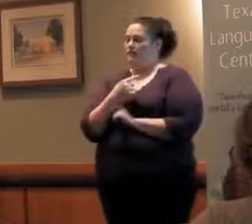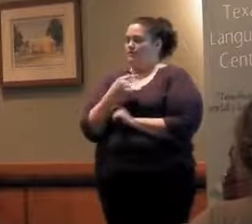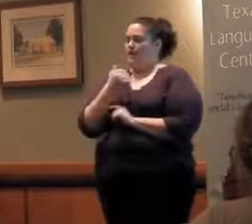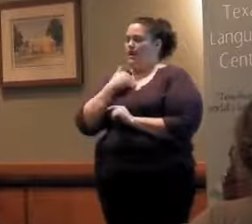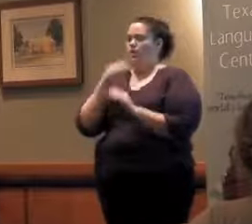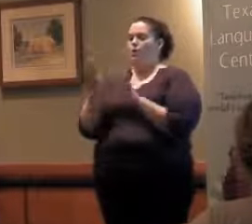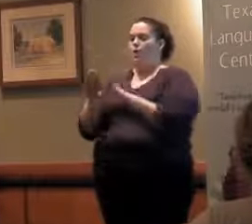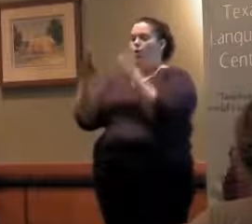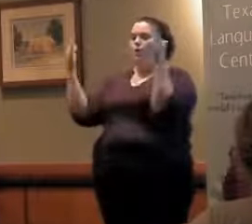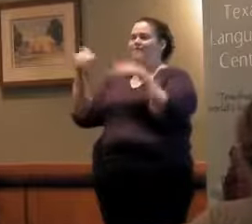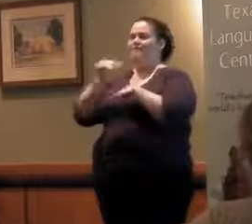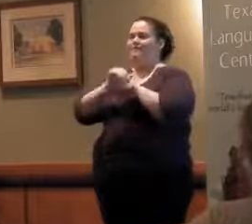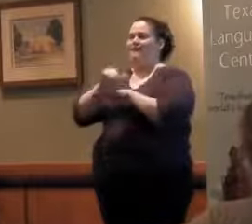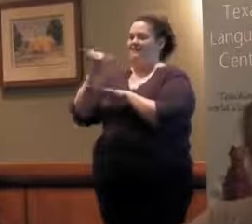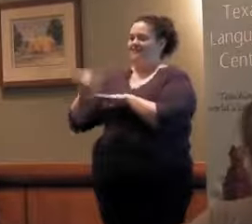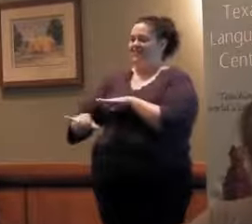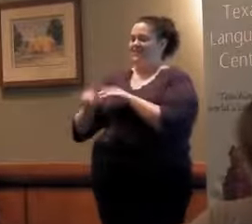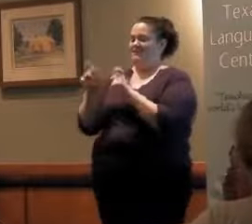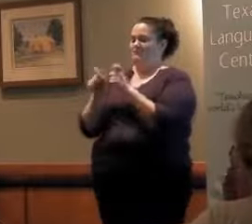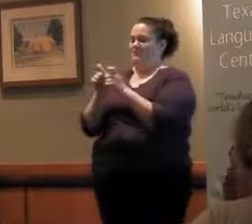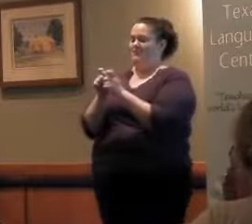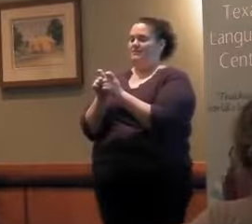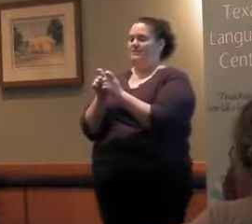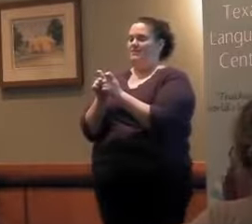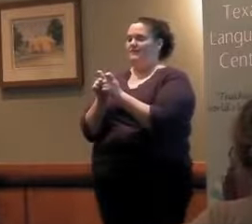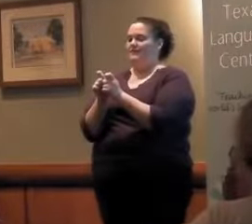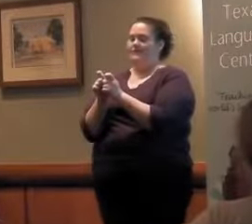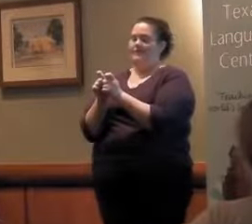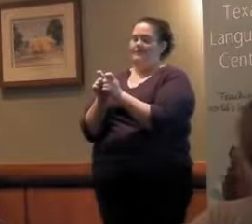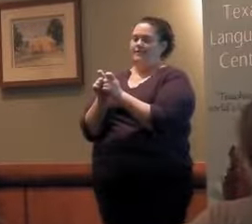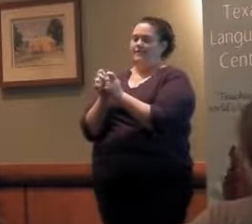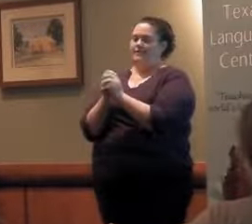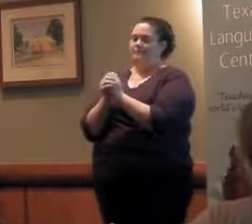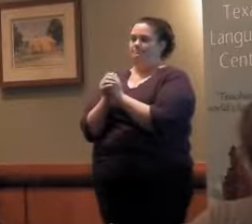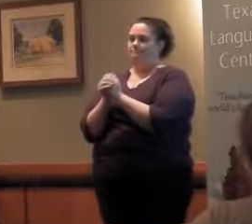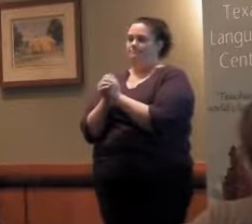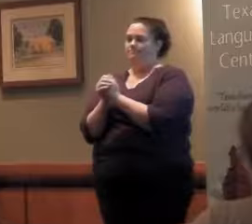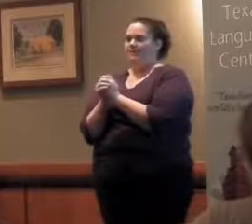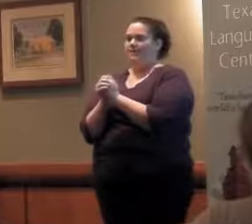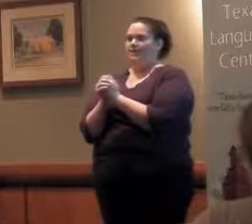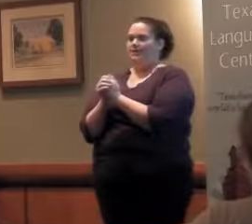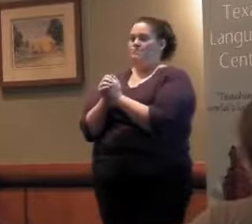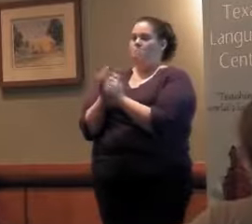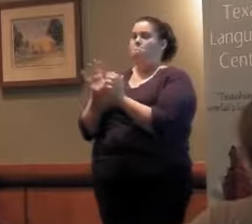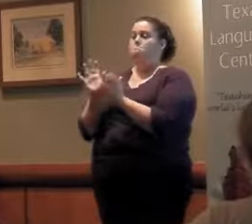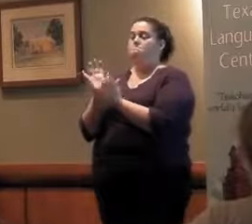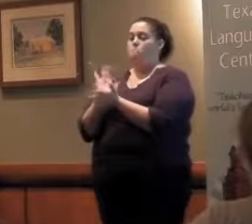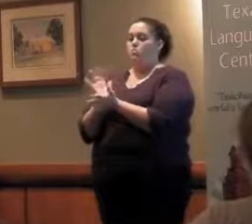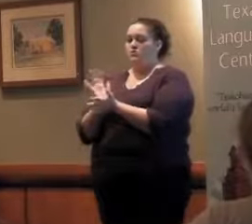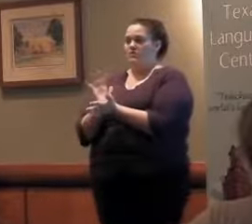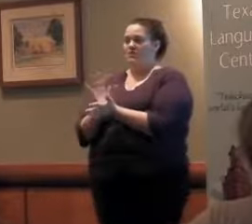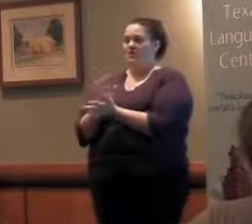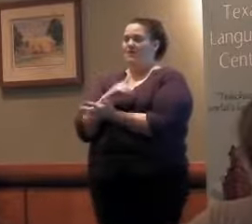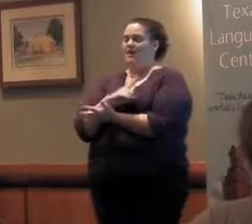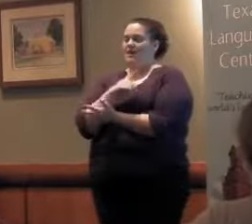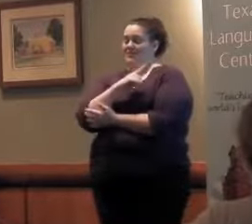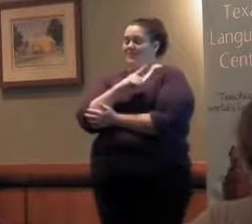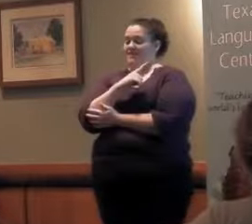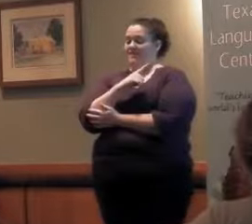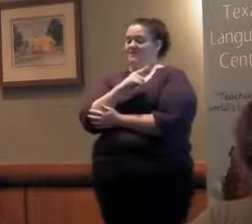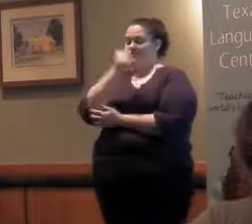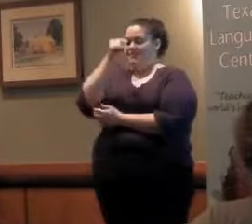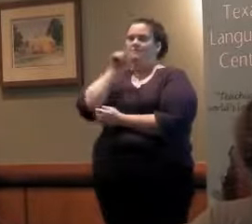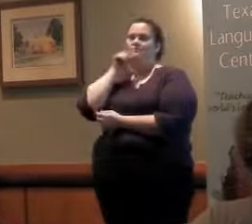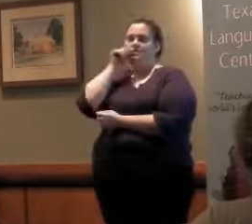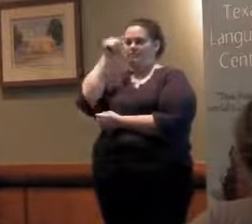opening night of this particular show, screening of a video, a documentary, and here's a deaf